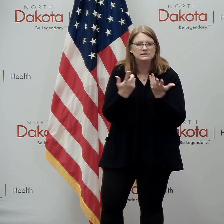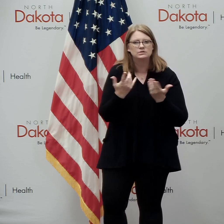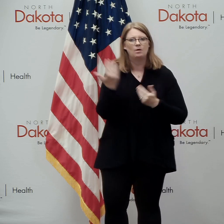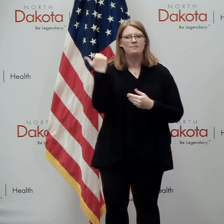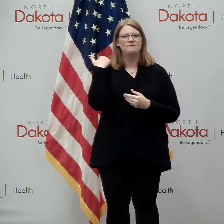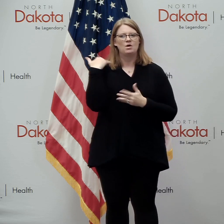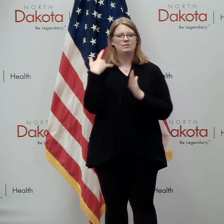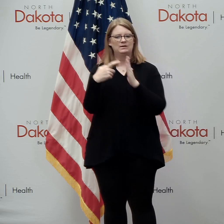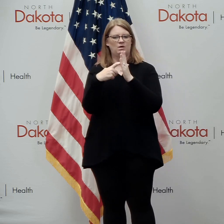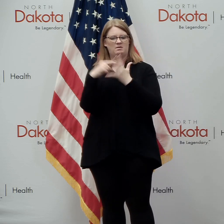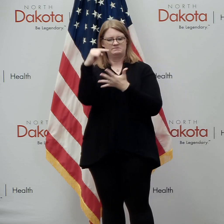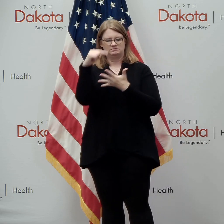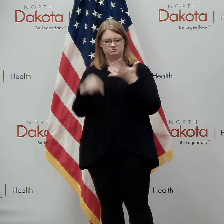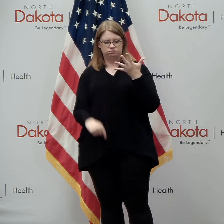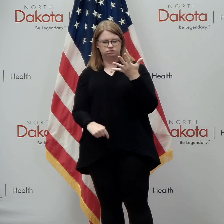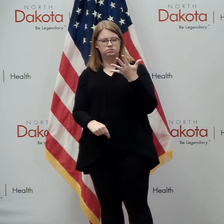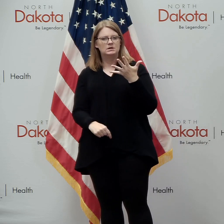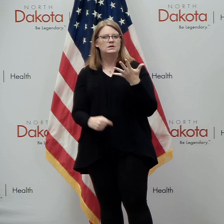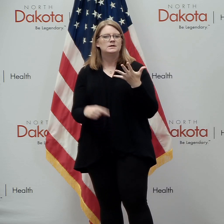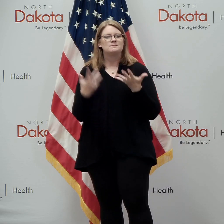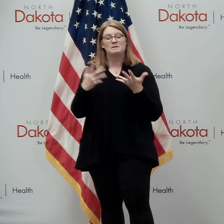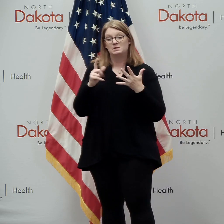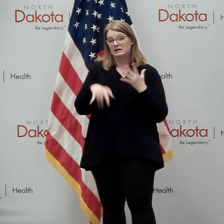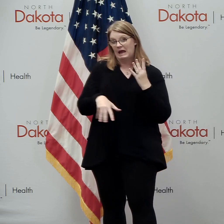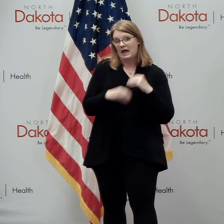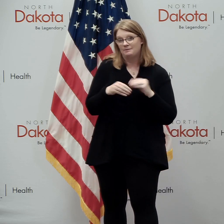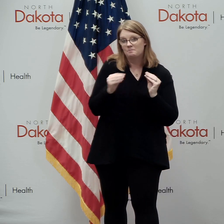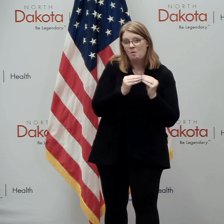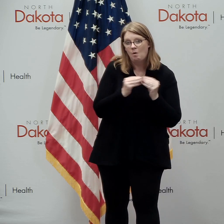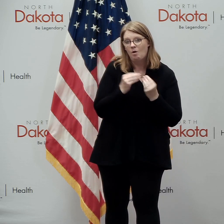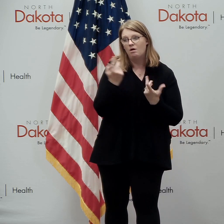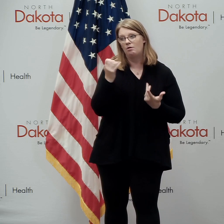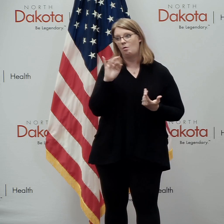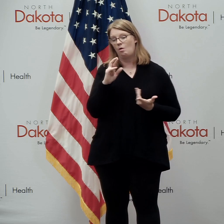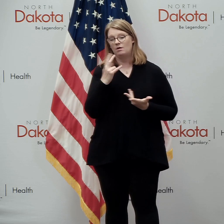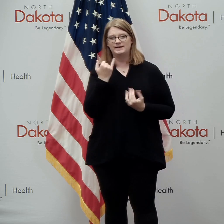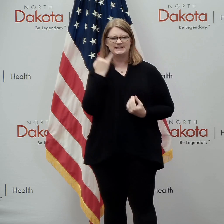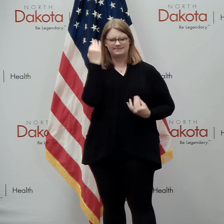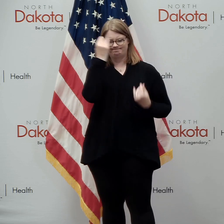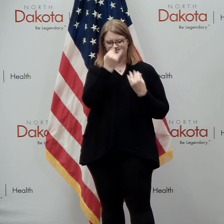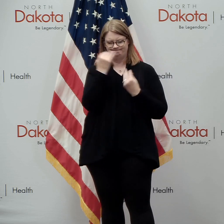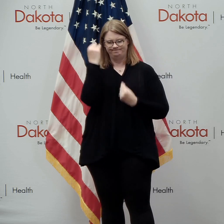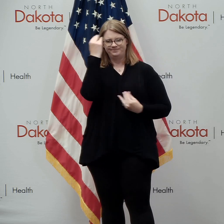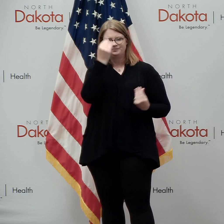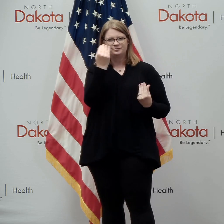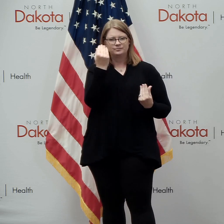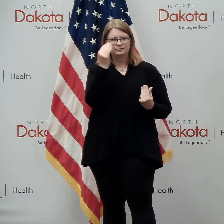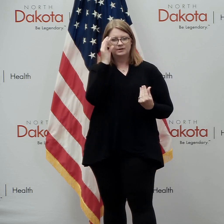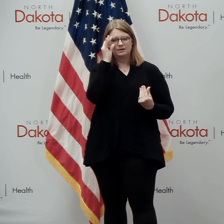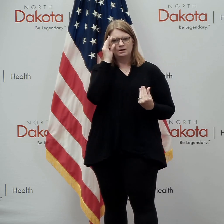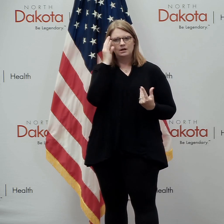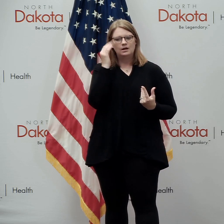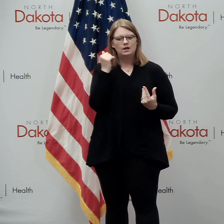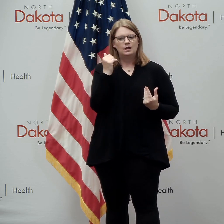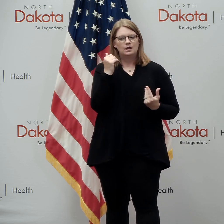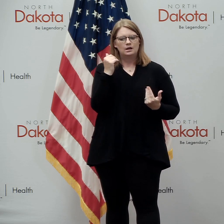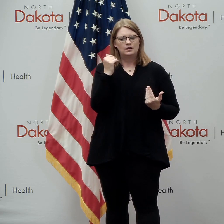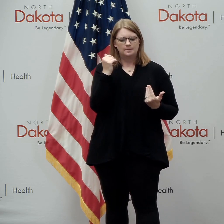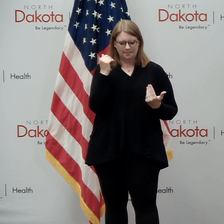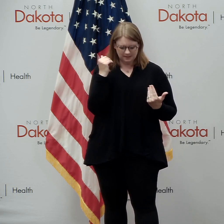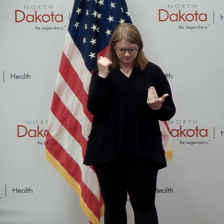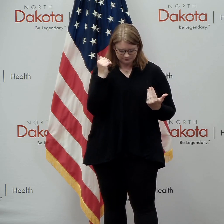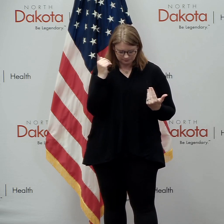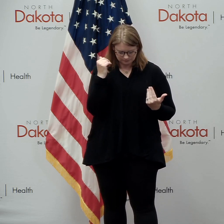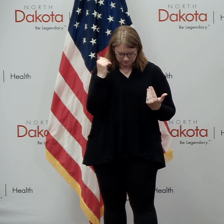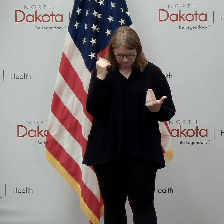had before to help reflect what all of you and all of us particularly have been looking at each week. And if you